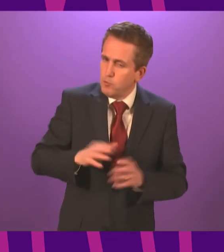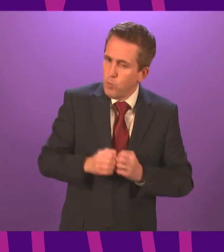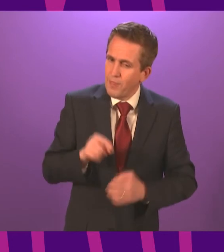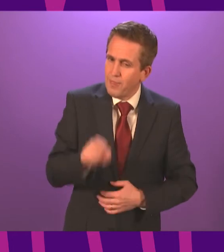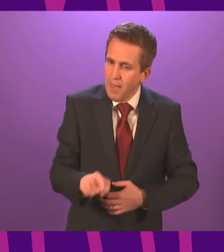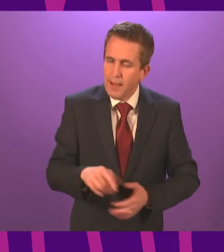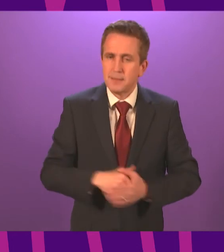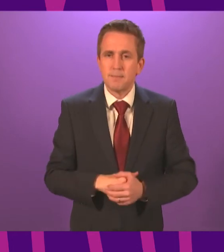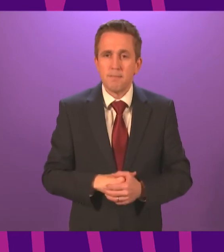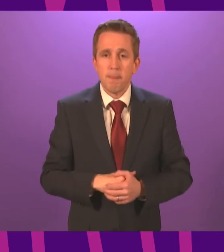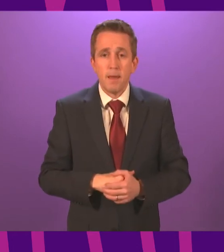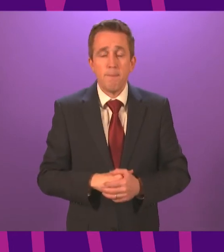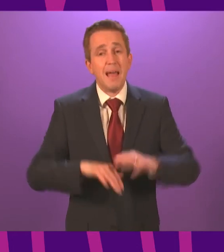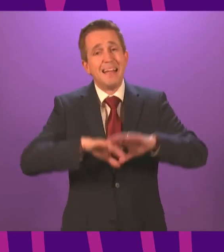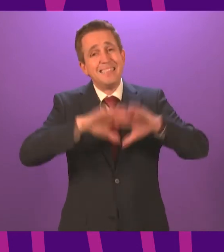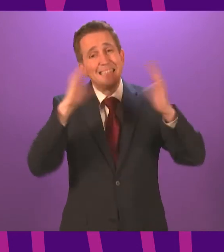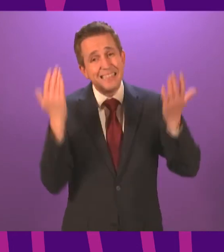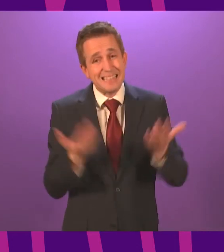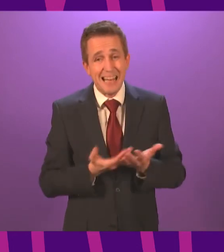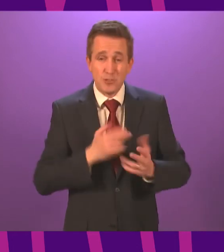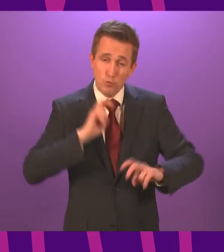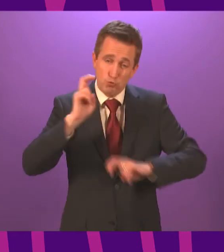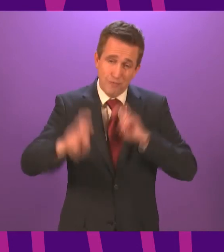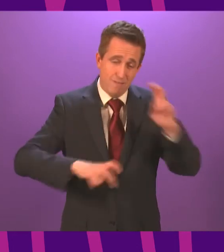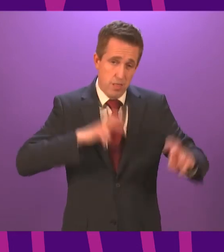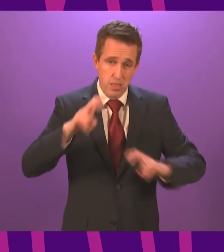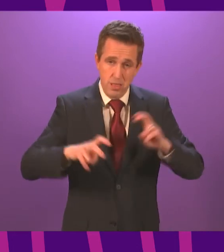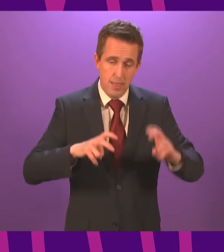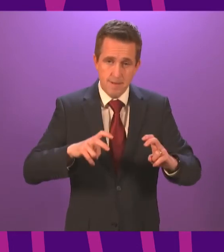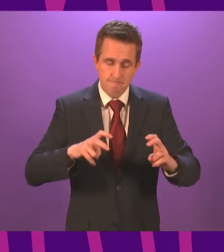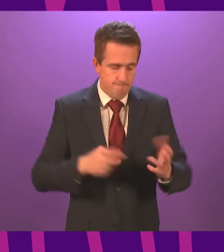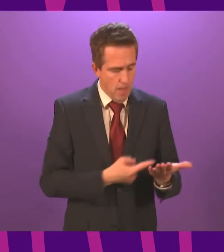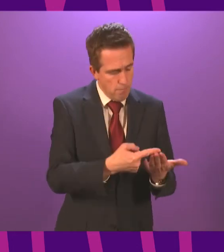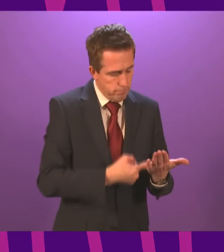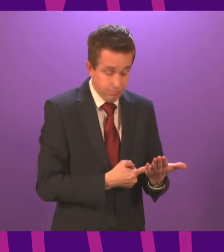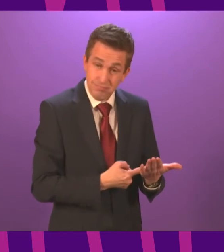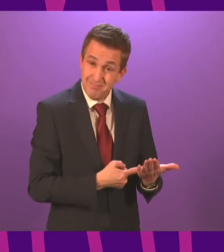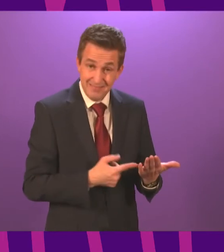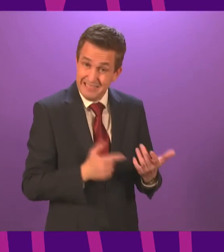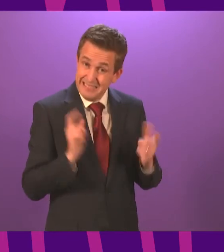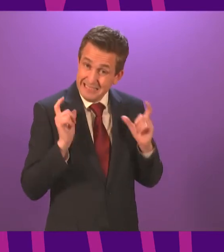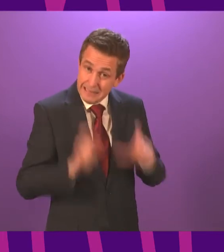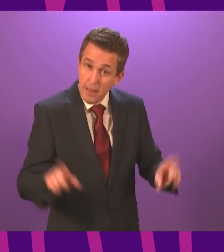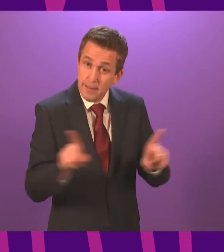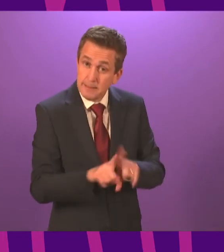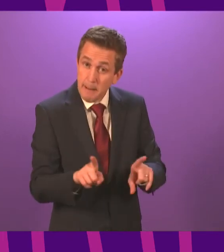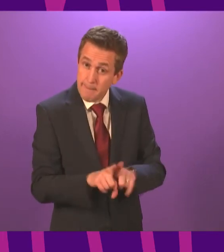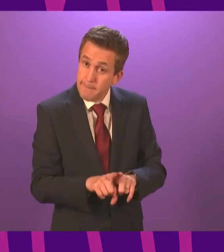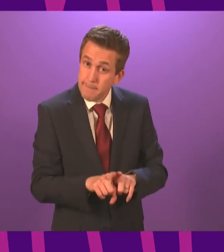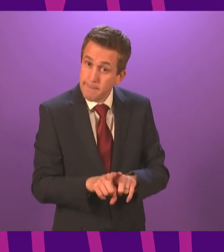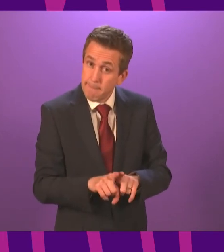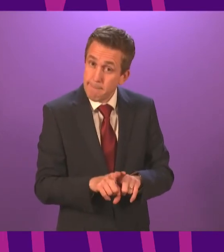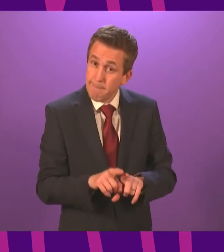of international travel, our approach and our advice around international travel has not changed. It remains the case, as has been the